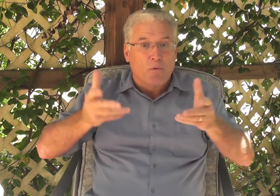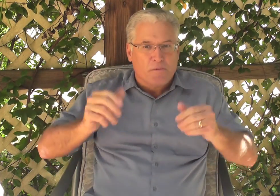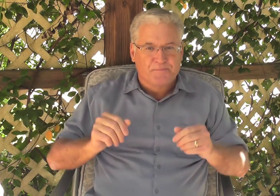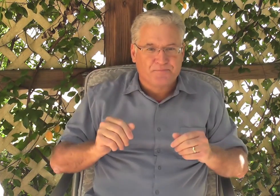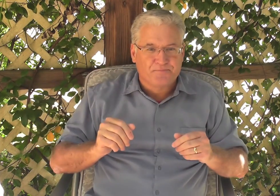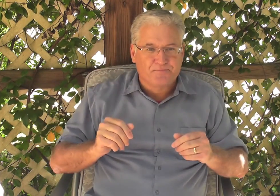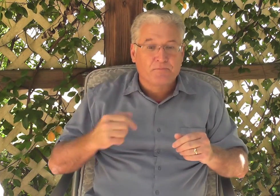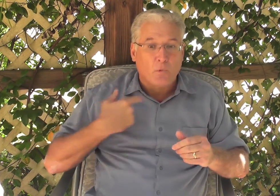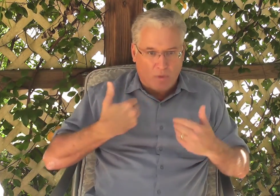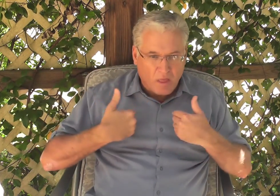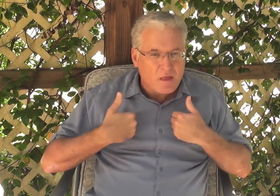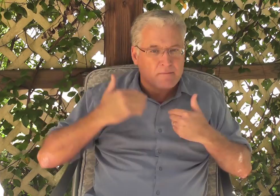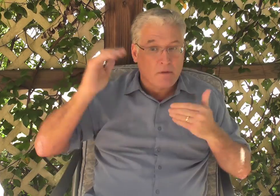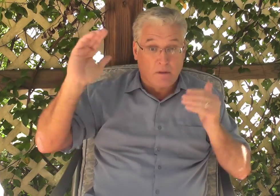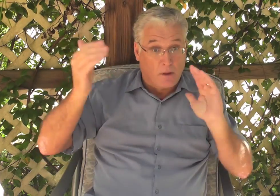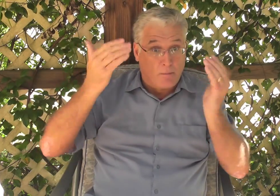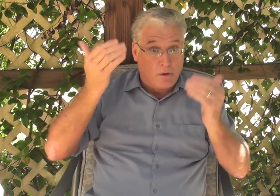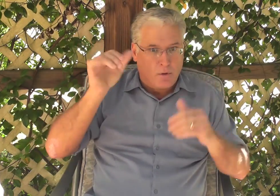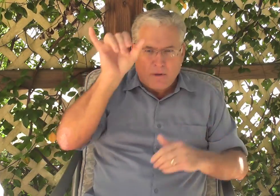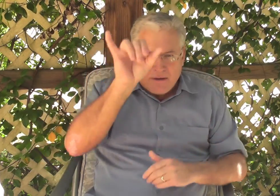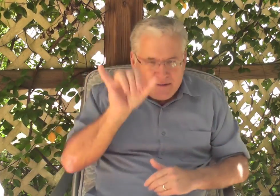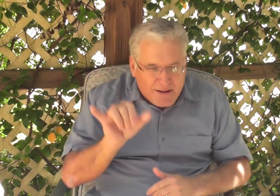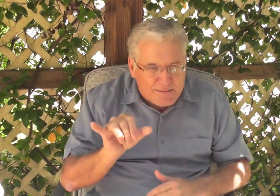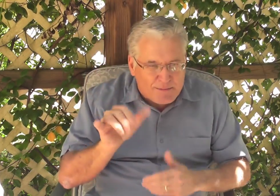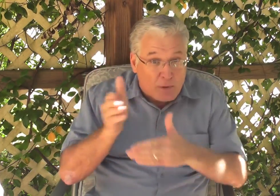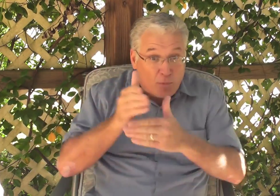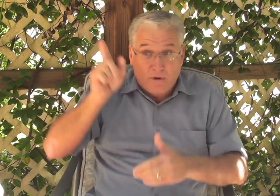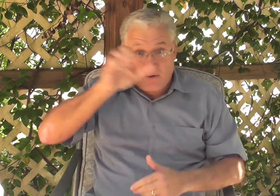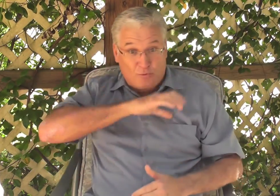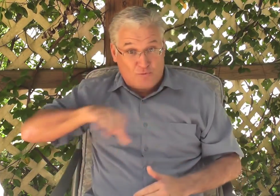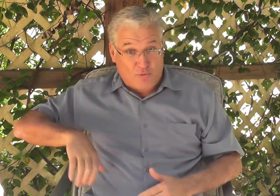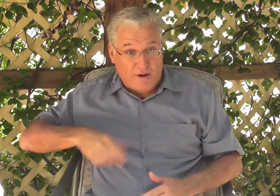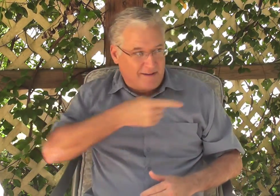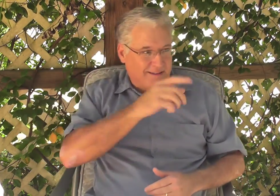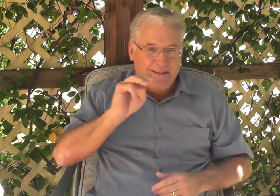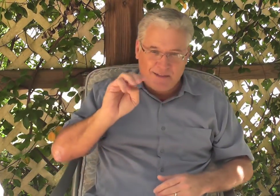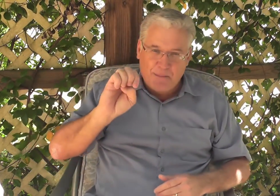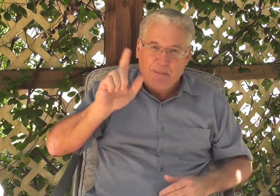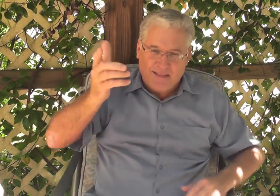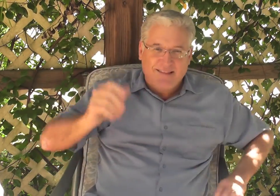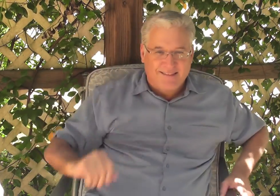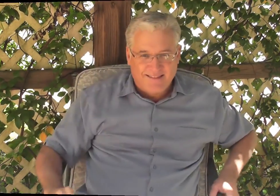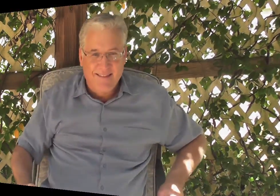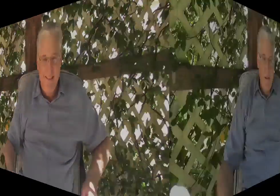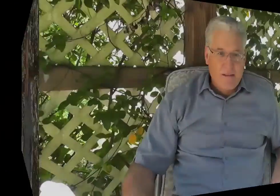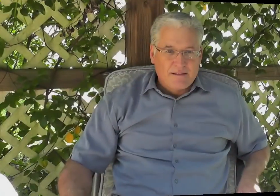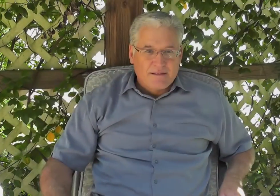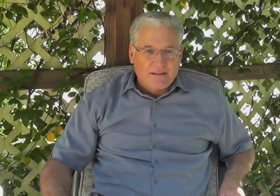death. And that way we would have this comparison of Christ and Melchizedek.